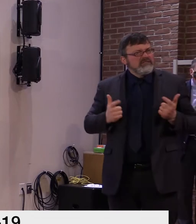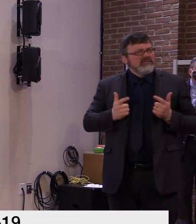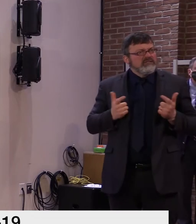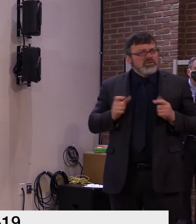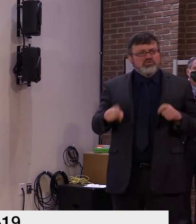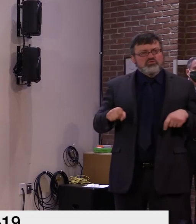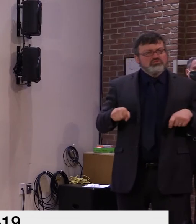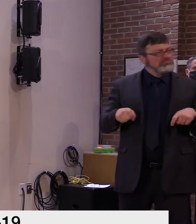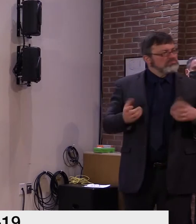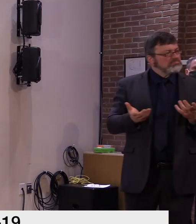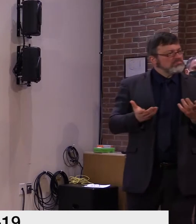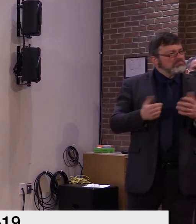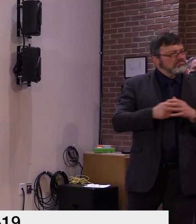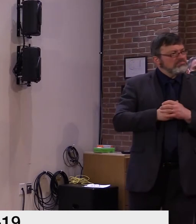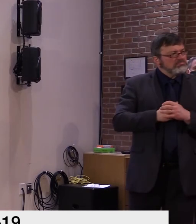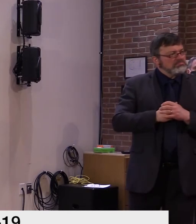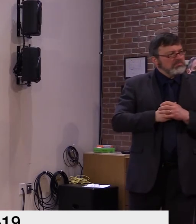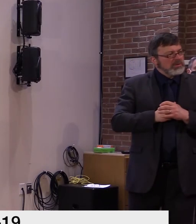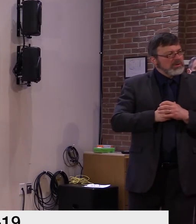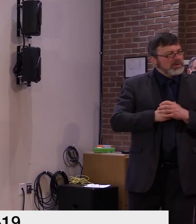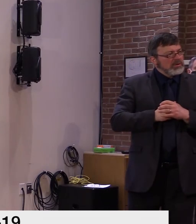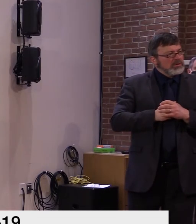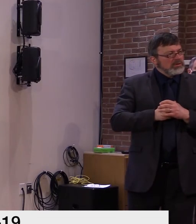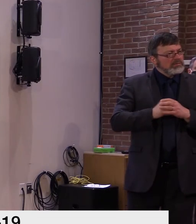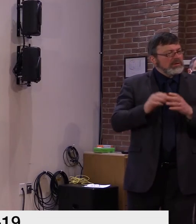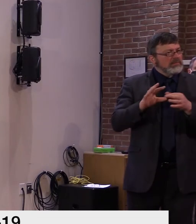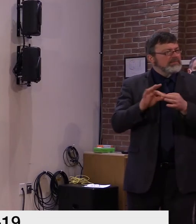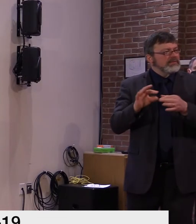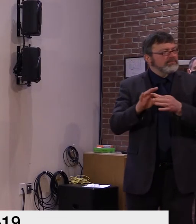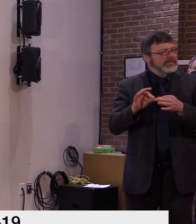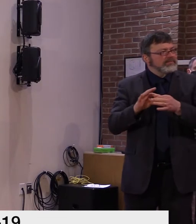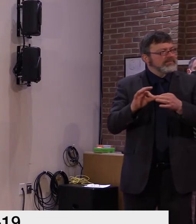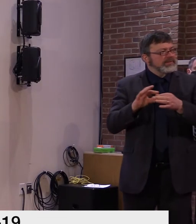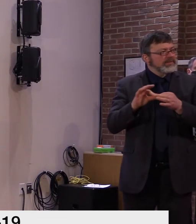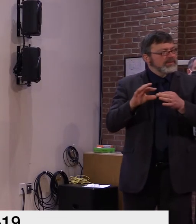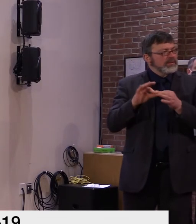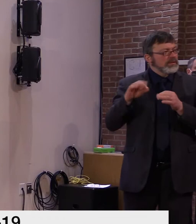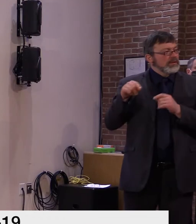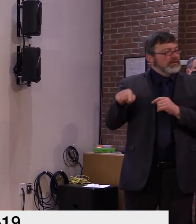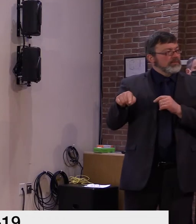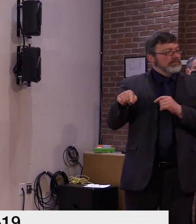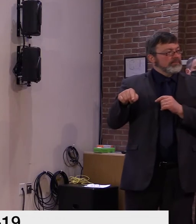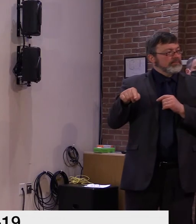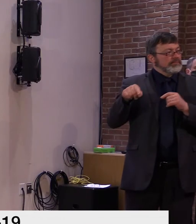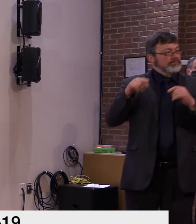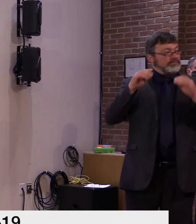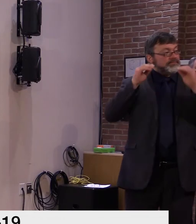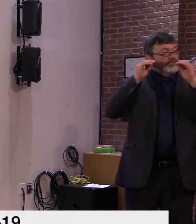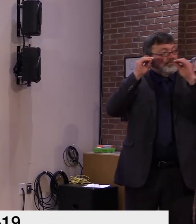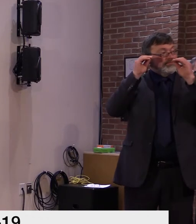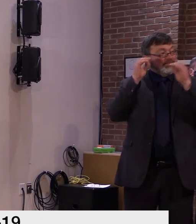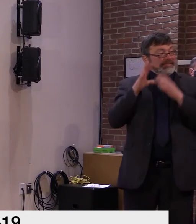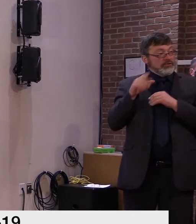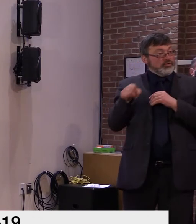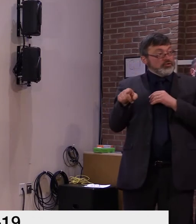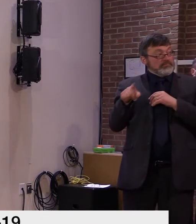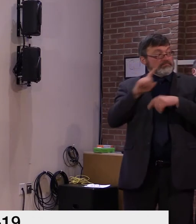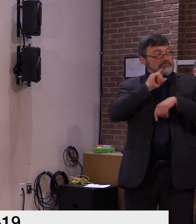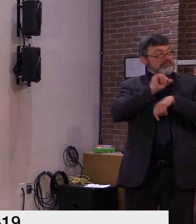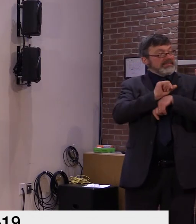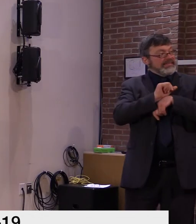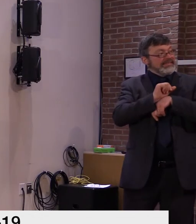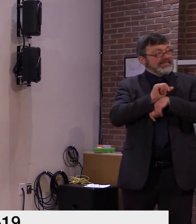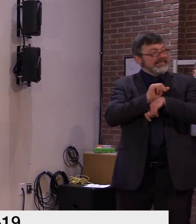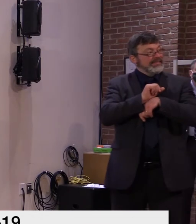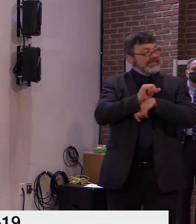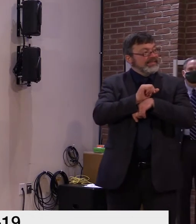age in the next chronic conditions group. There will be a parsing in some way of this group,